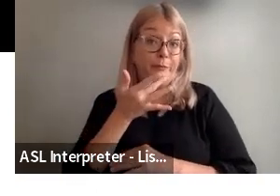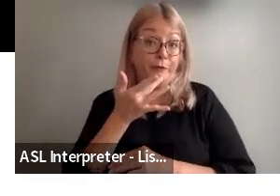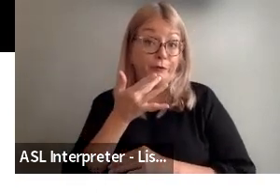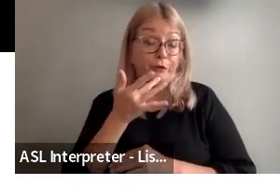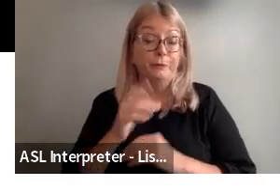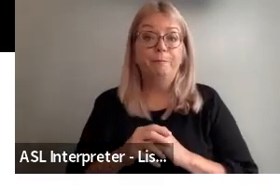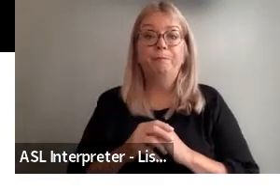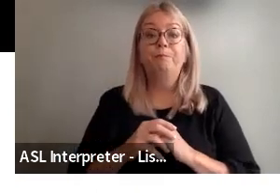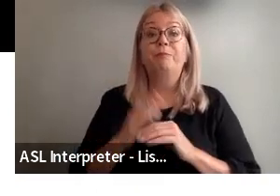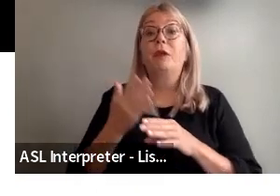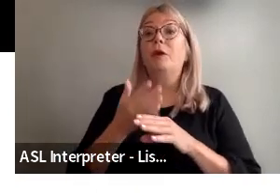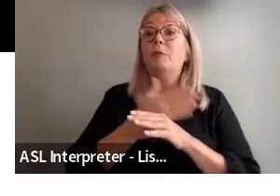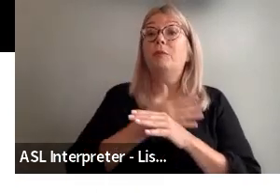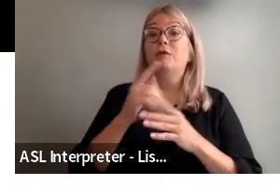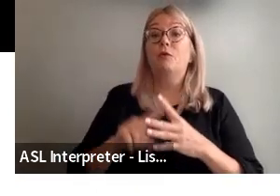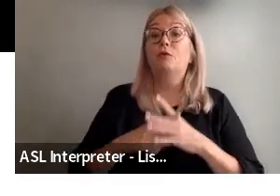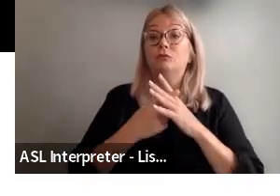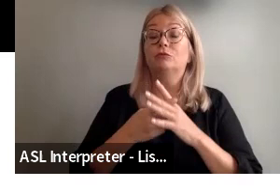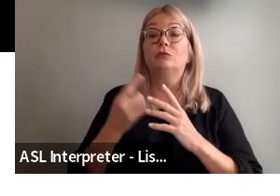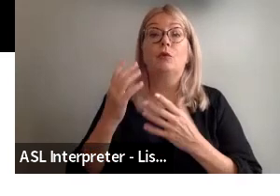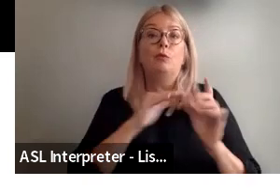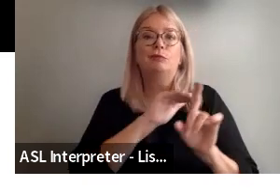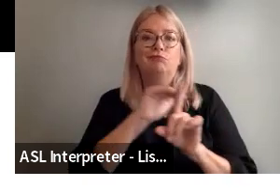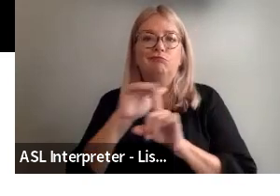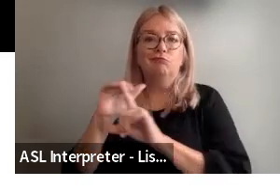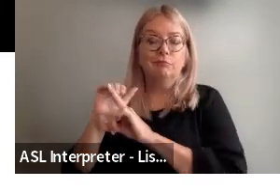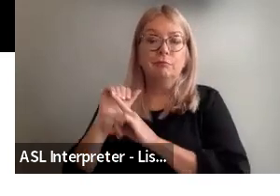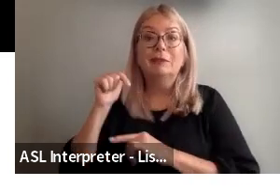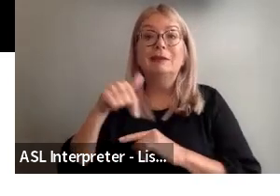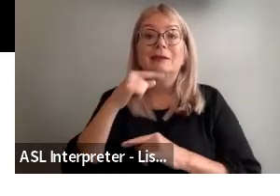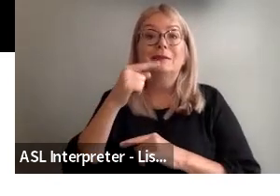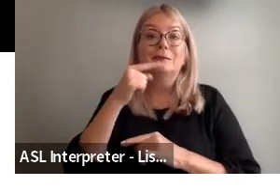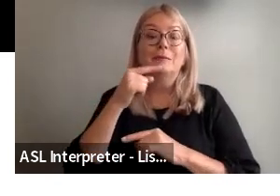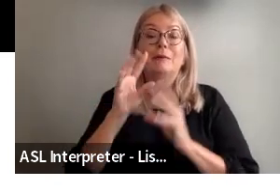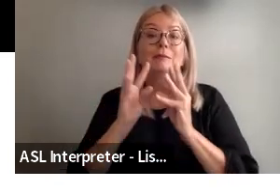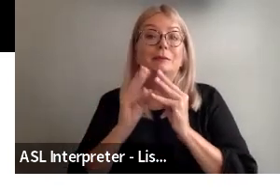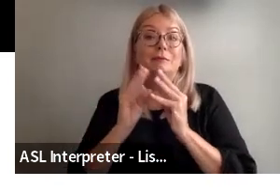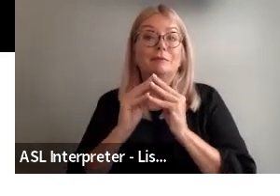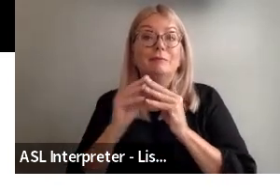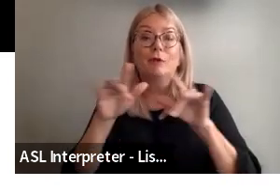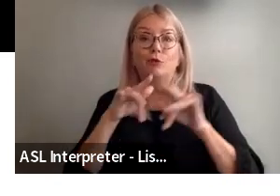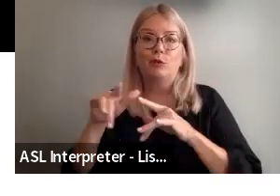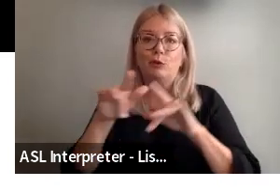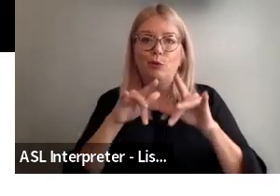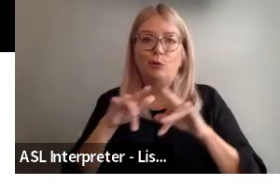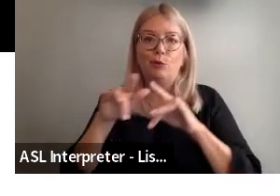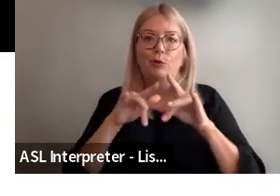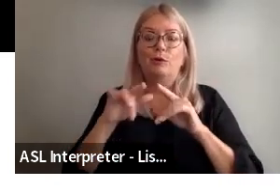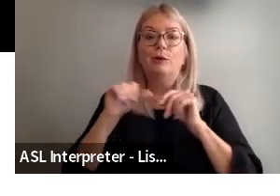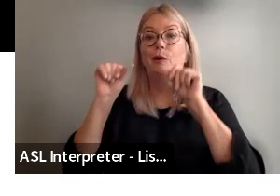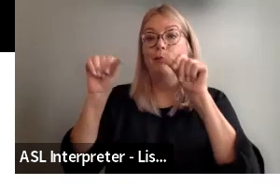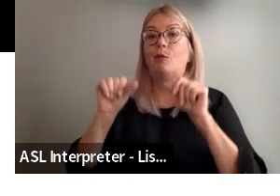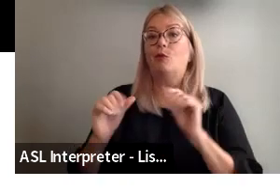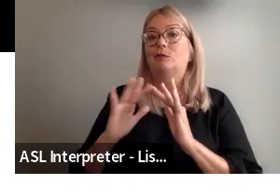Before we get to today's topic, we want to remind you that this is a public webinar that is being recorded and will be posted